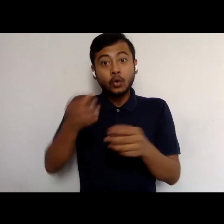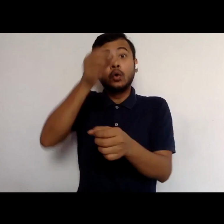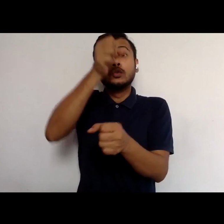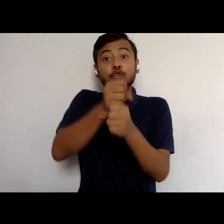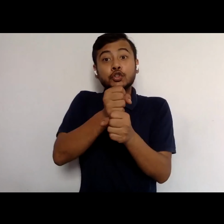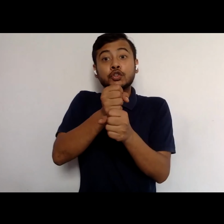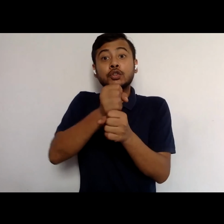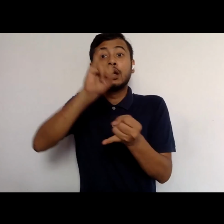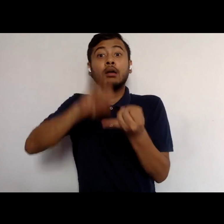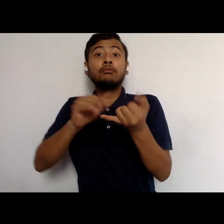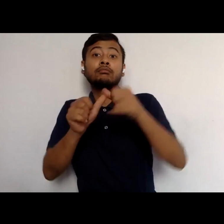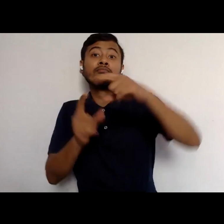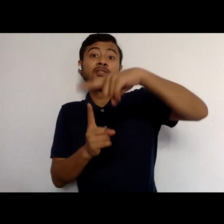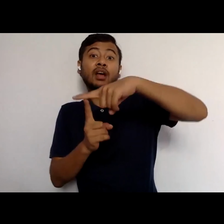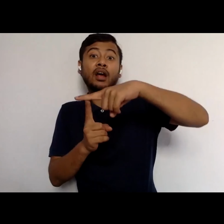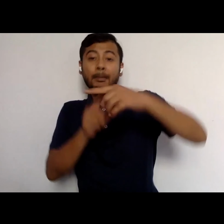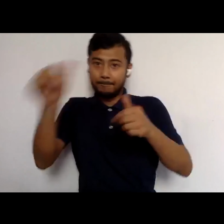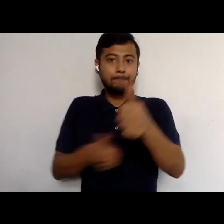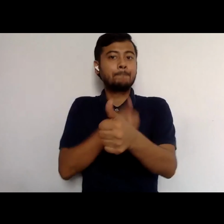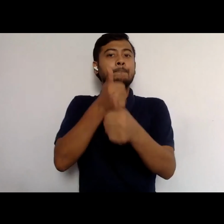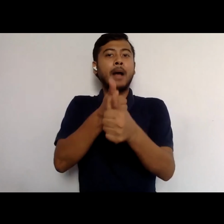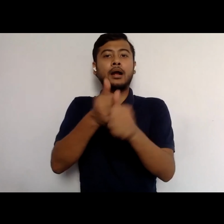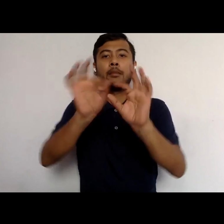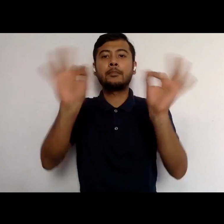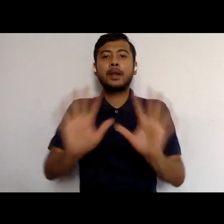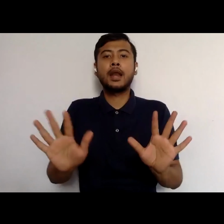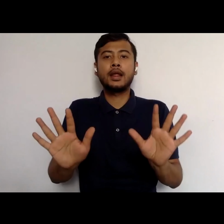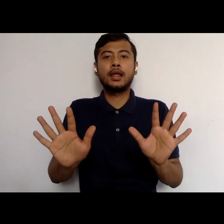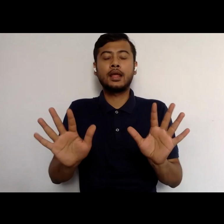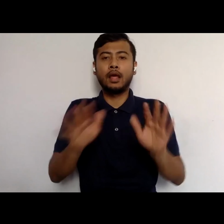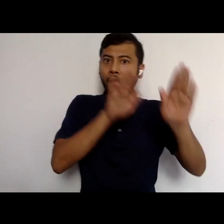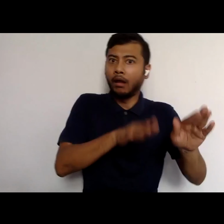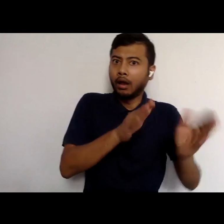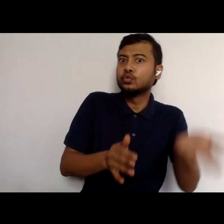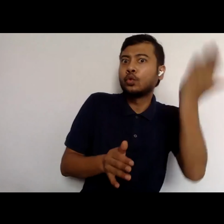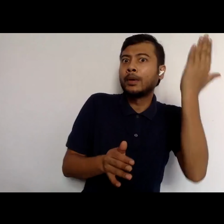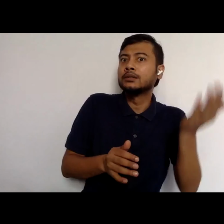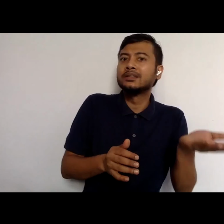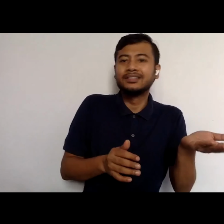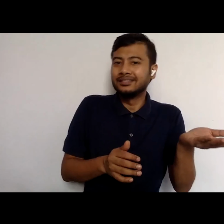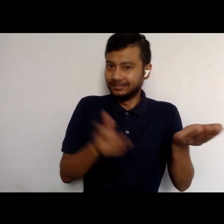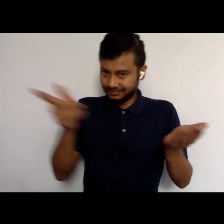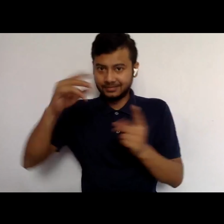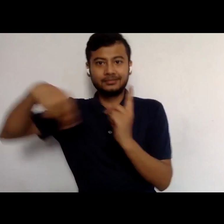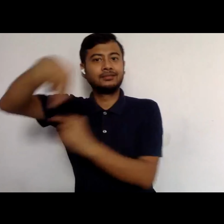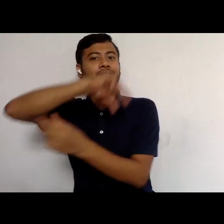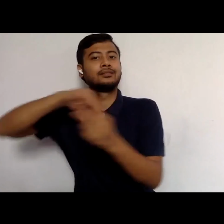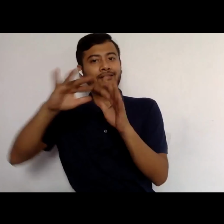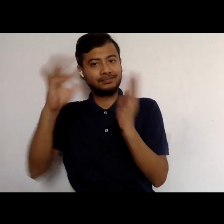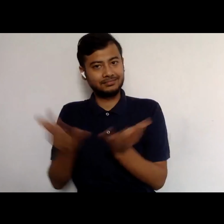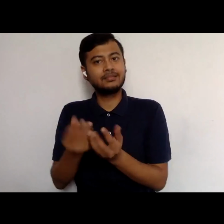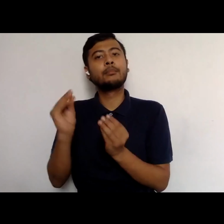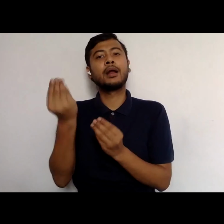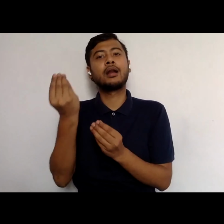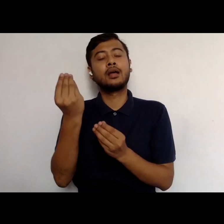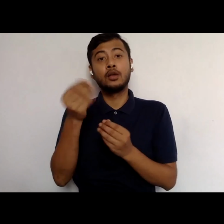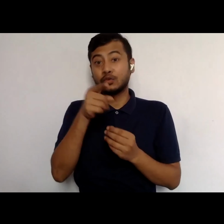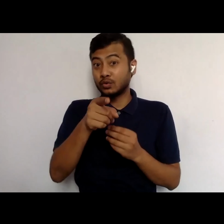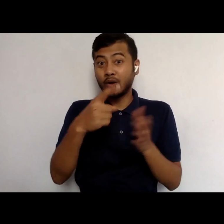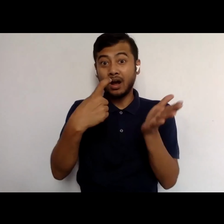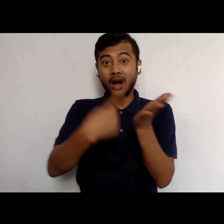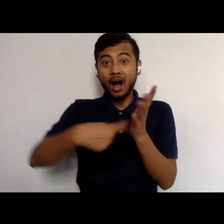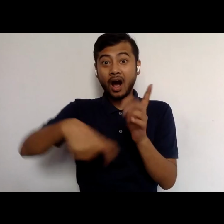backhauling both cellular and Wi-Fi traffic. I wish to hello Dr. RK Upadhyay and his CDOT team for preparing